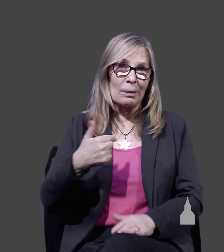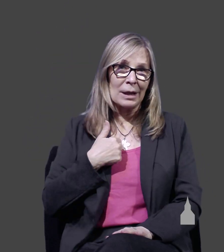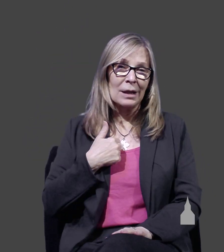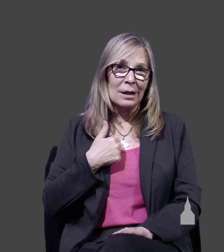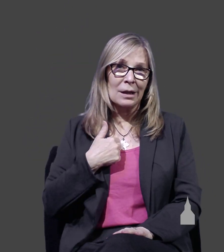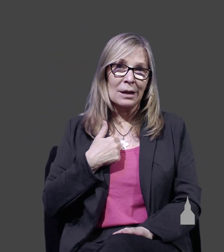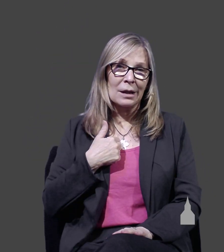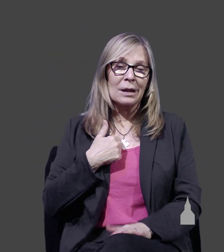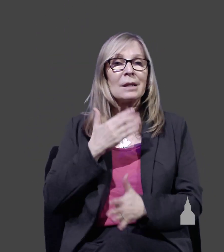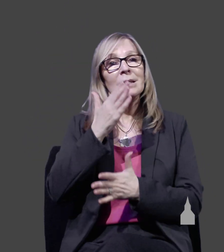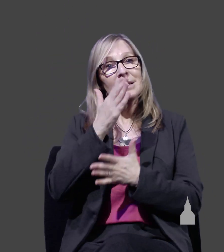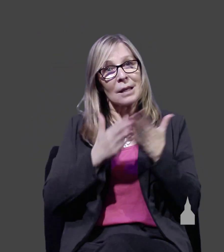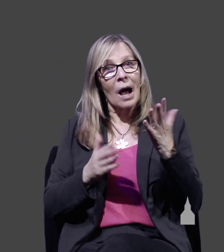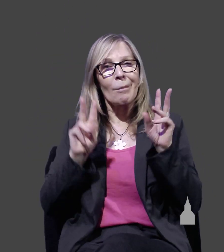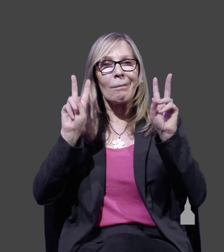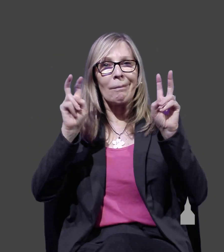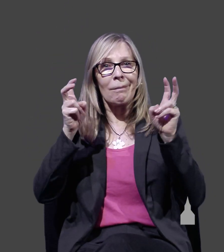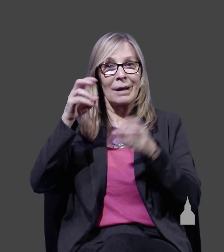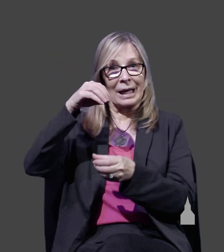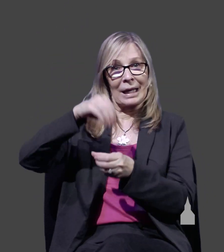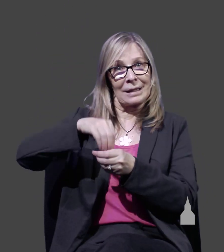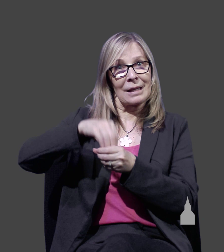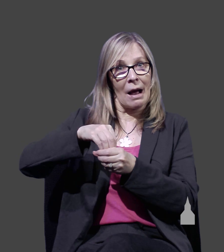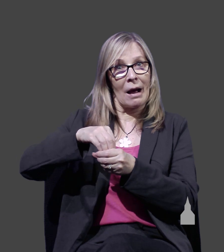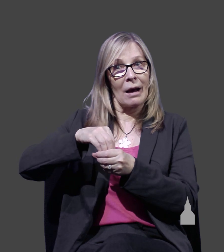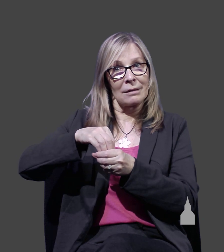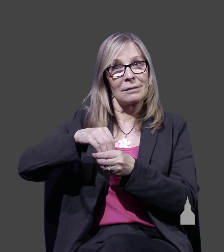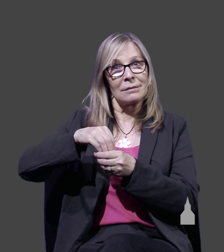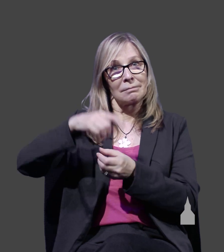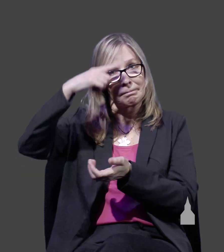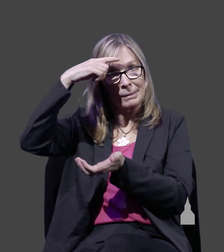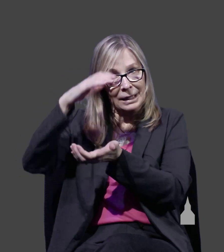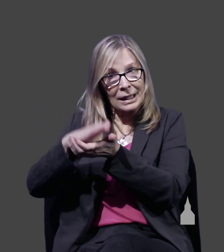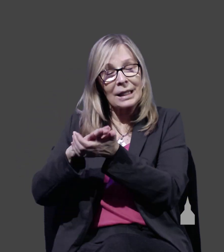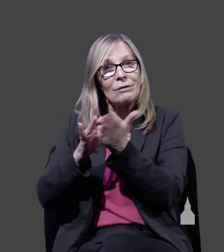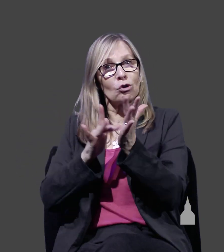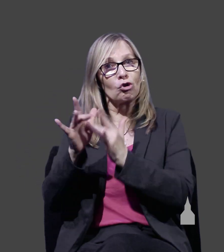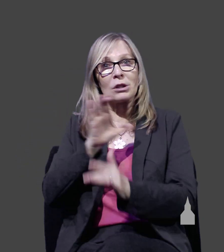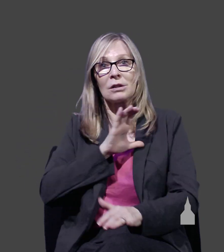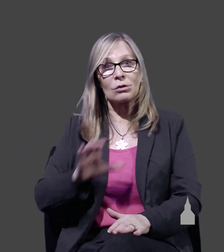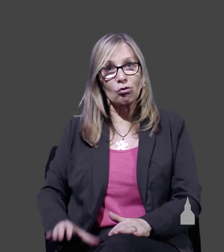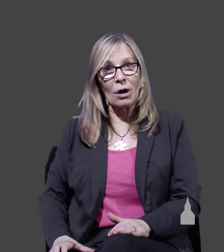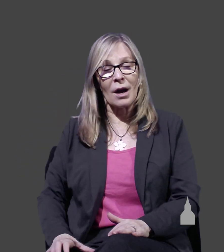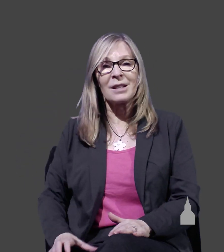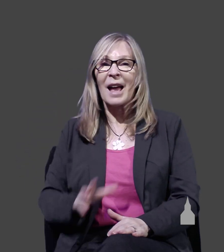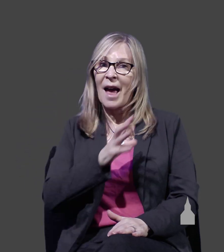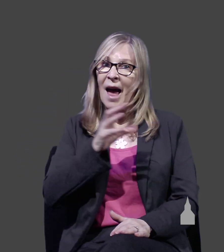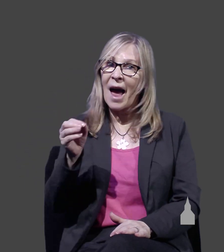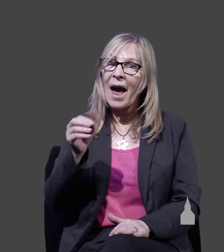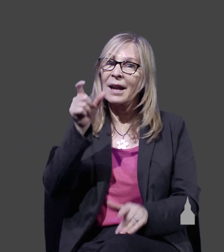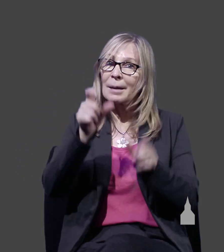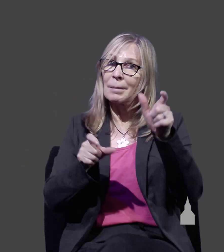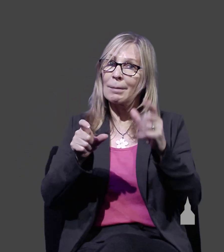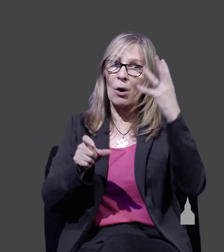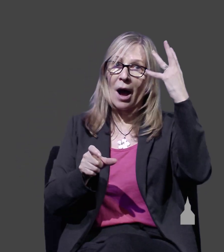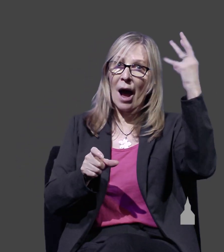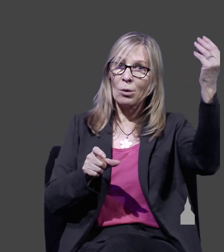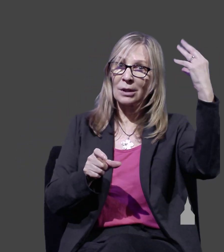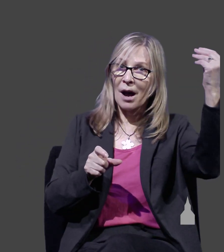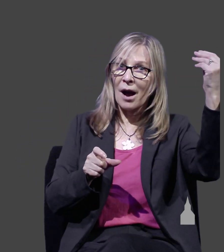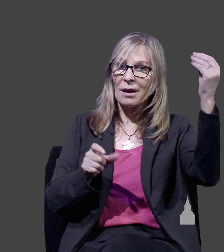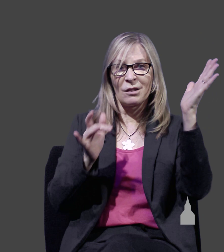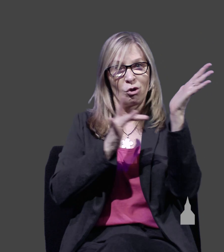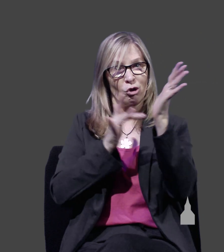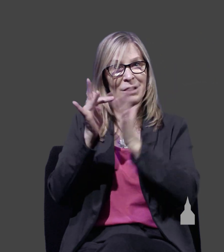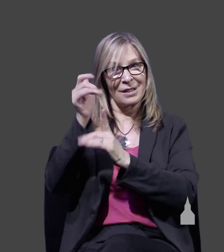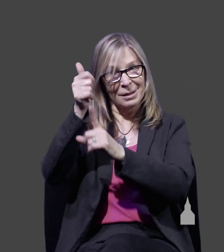There are those who are inside who have believed in the Lord Jesus Christ, and there are those on the outside. Don't take my word for it.